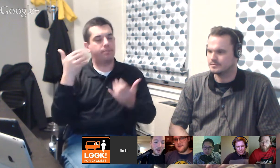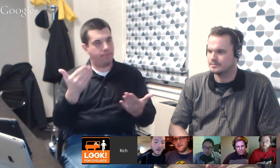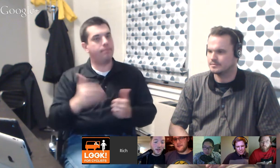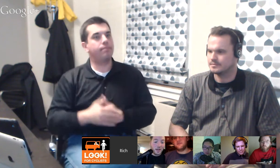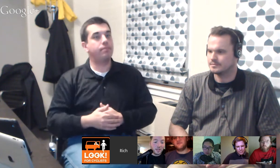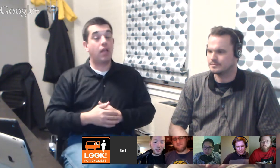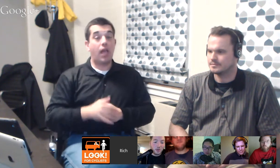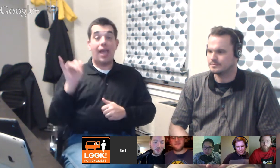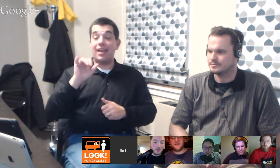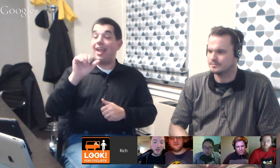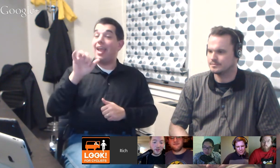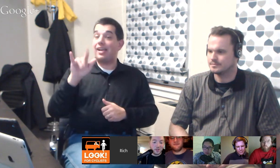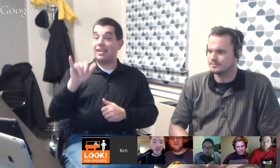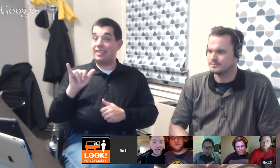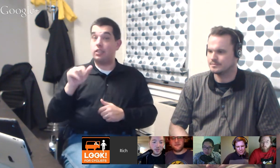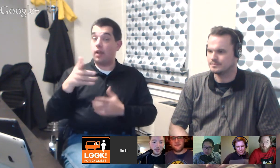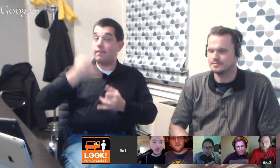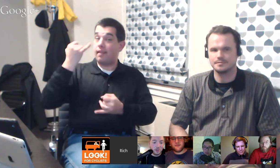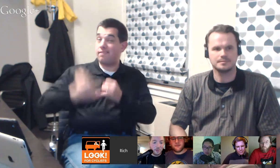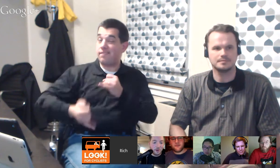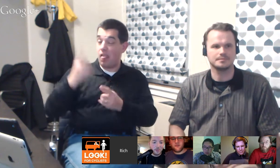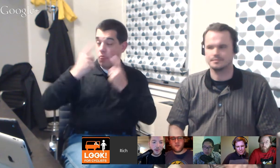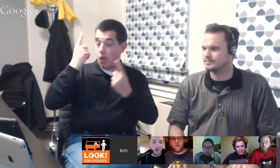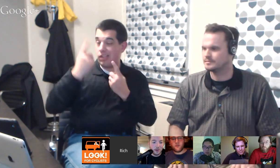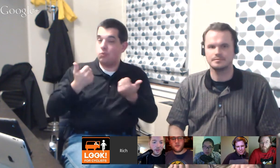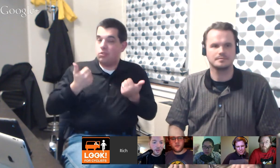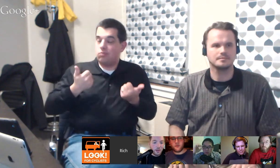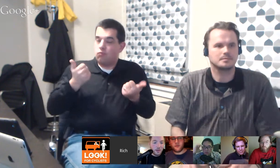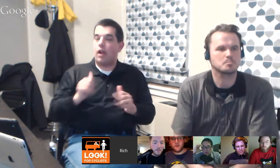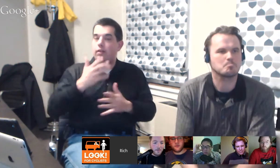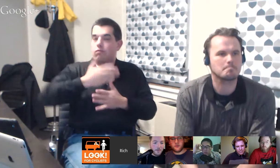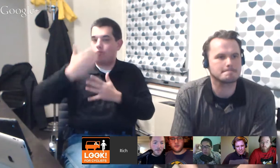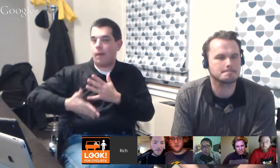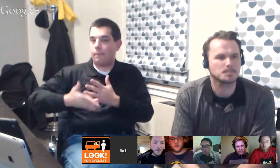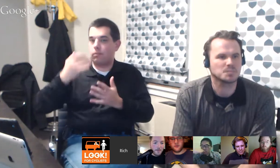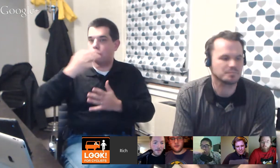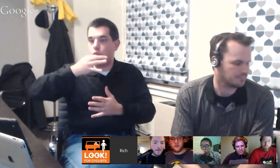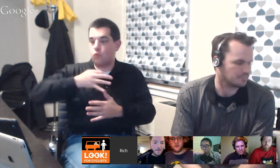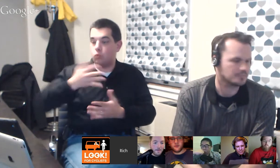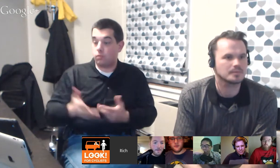And Andy, do you have any final thoughts as we start to wrap it up here?